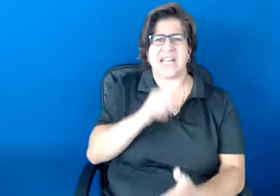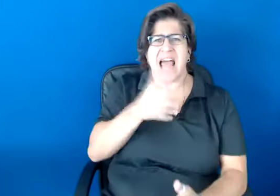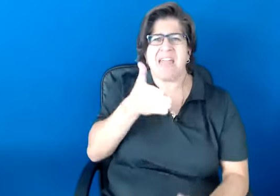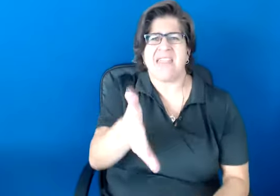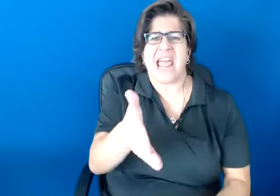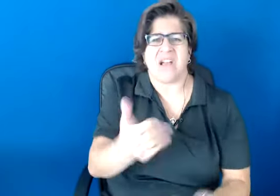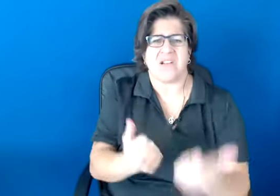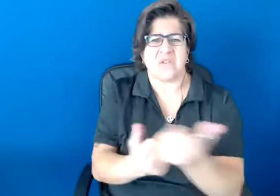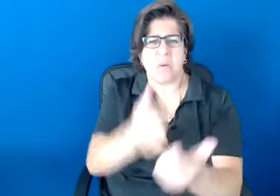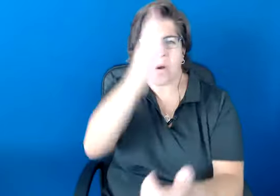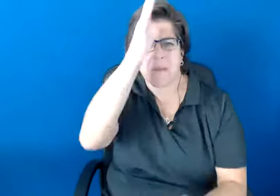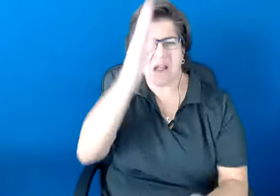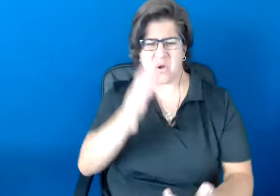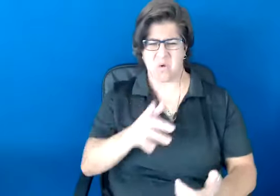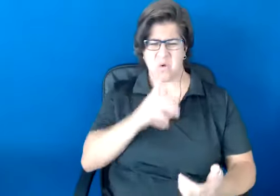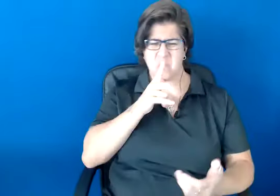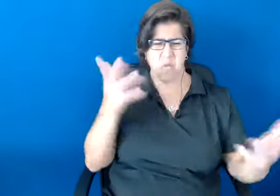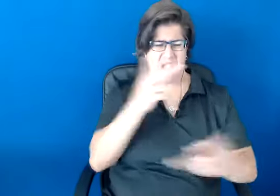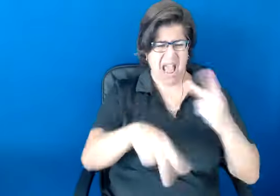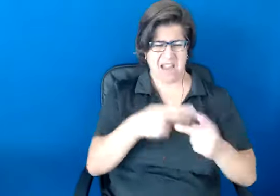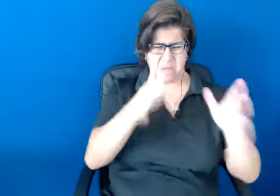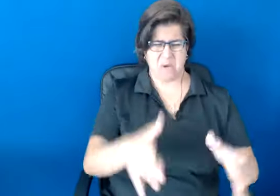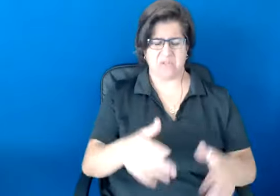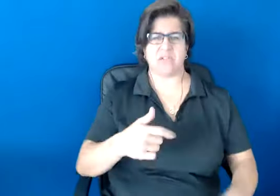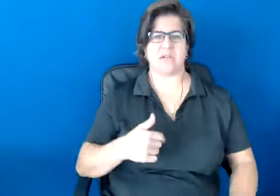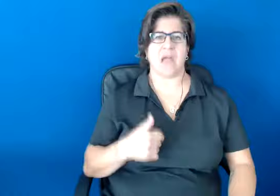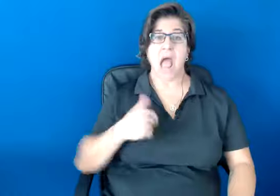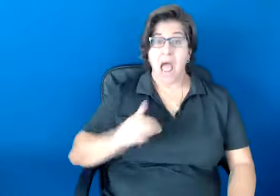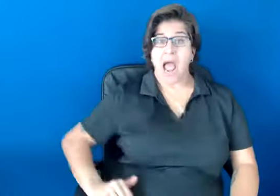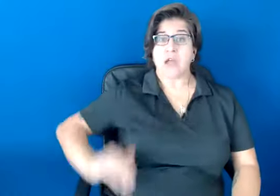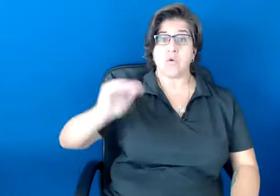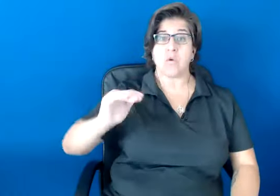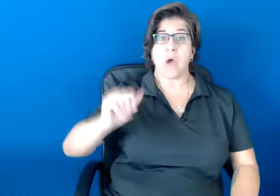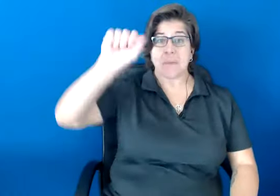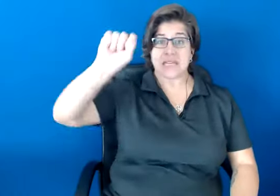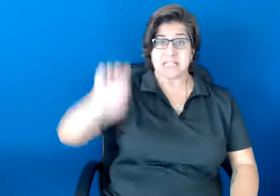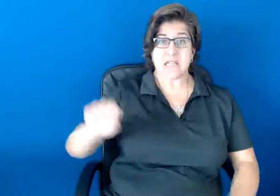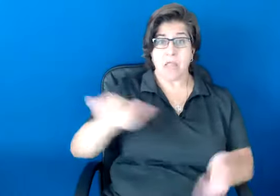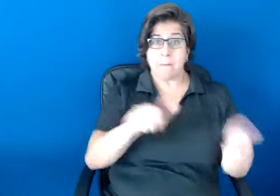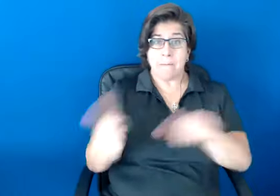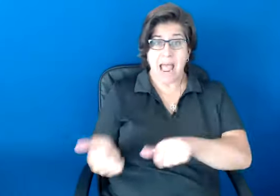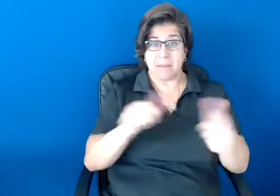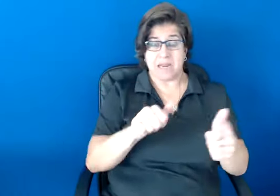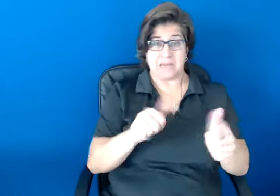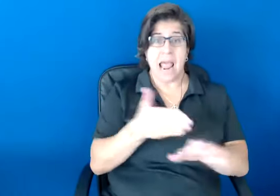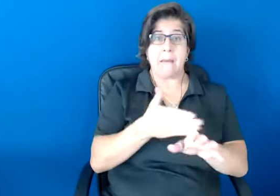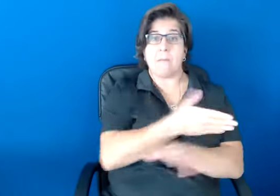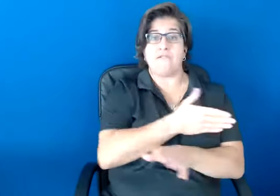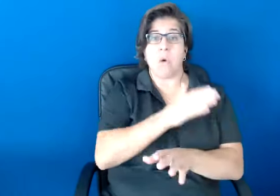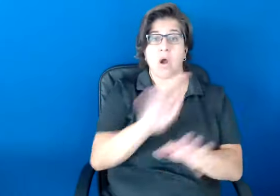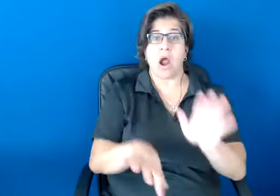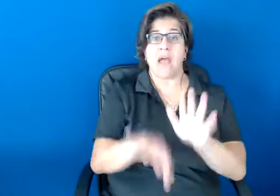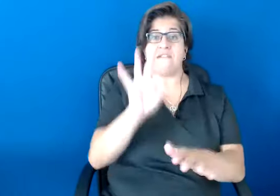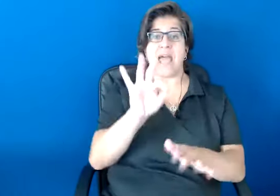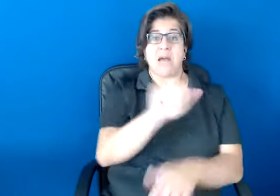kind of a person does that? I was raised Southern Baptist, And until I came to the rooms of Alcoholics Anonymous